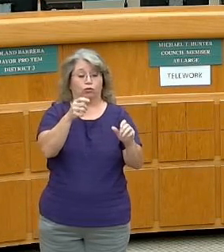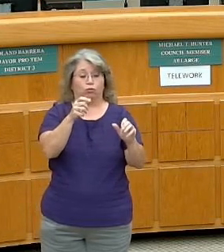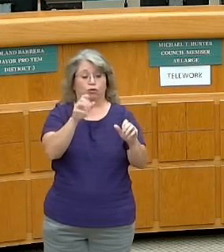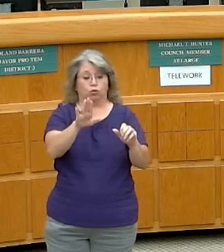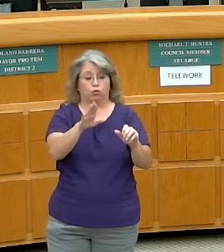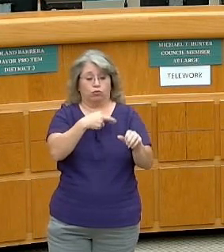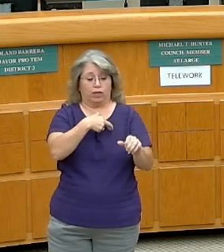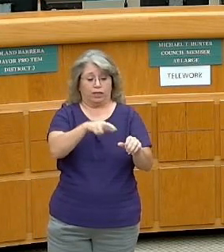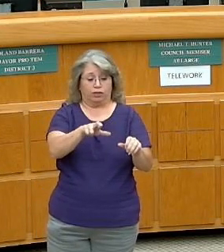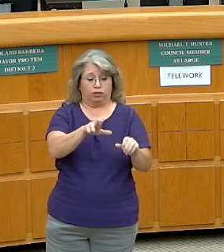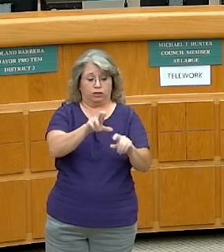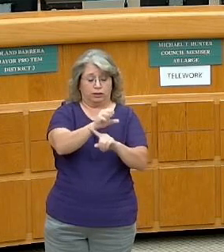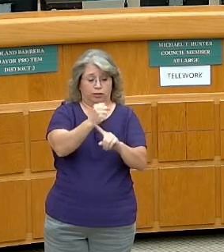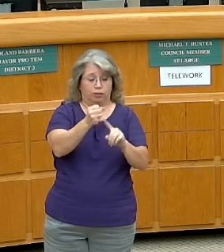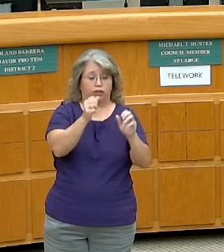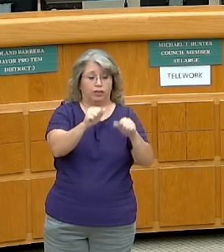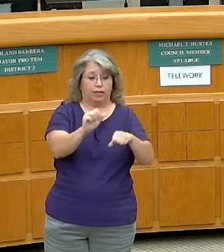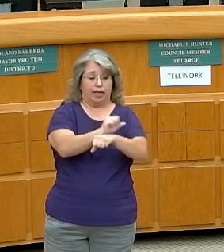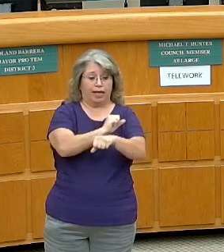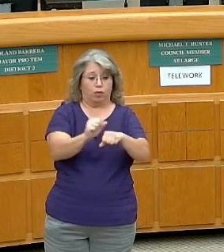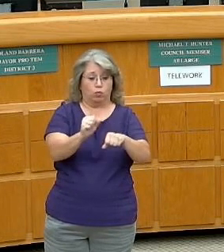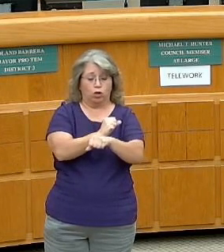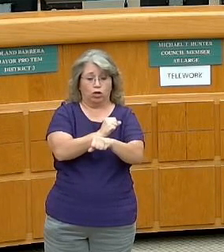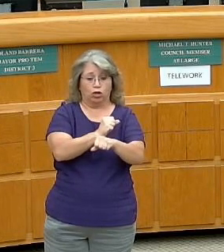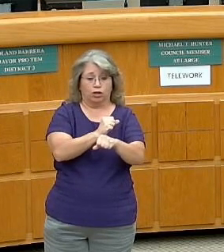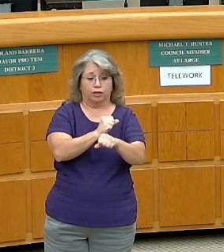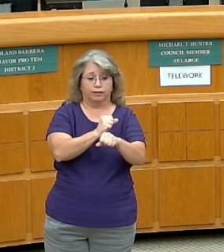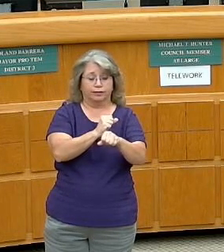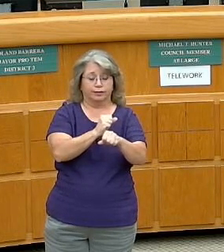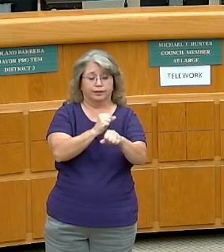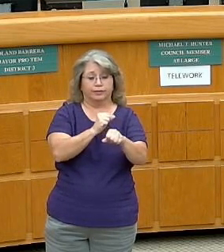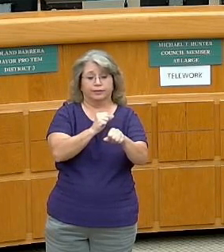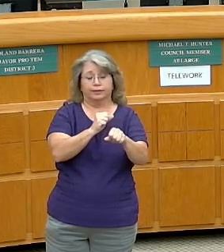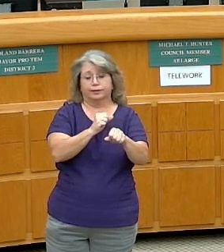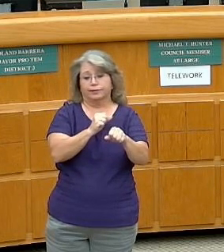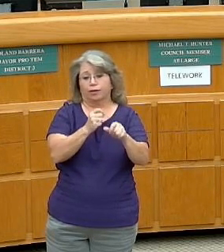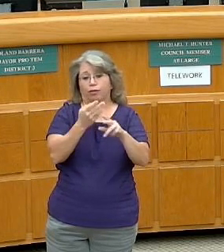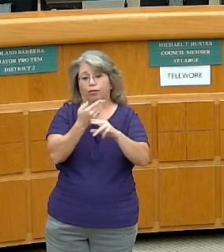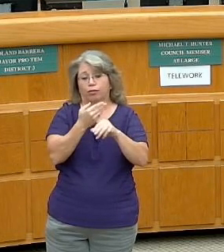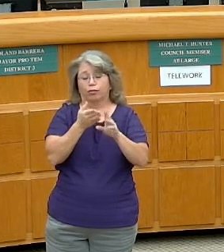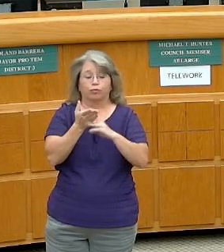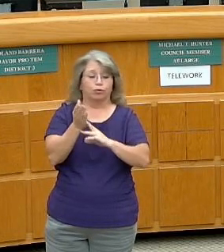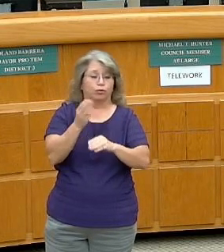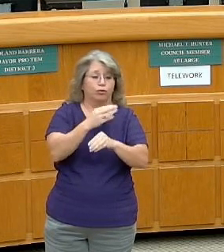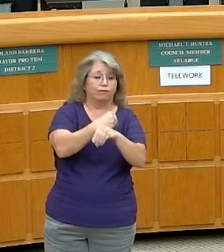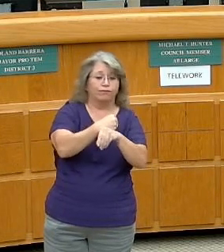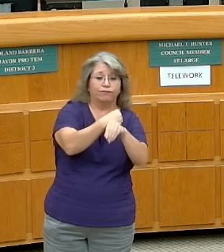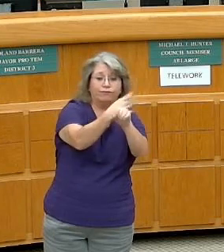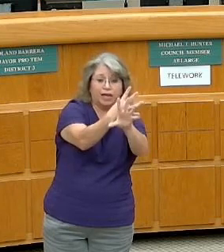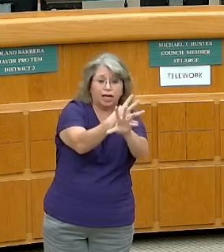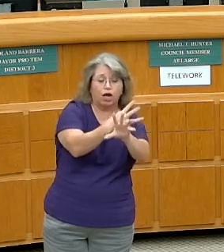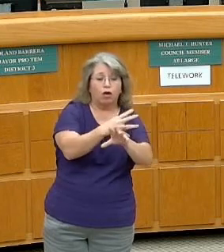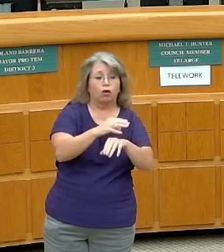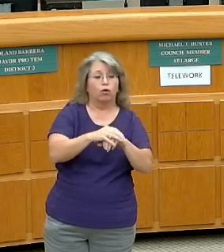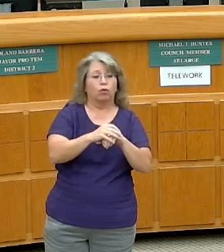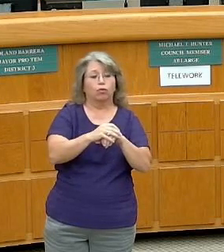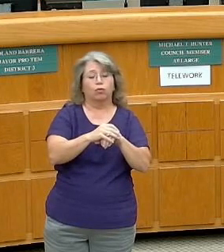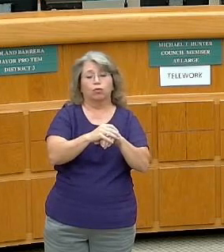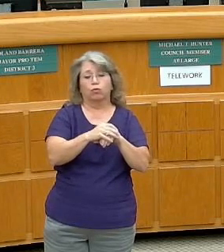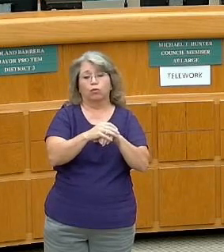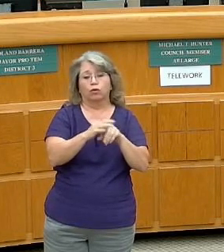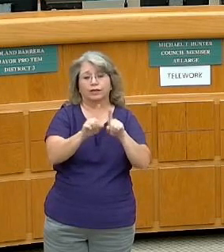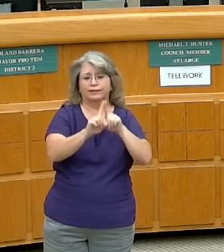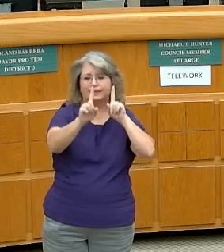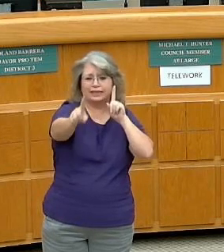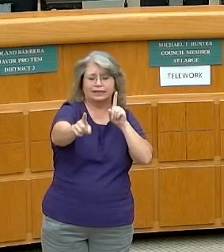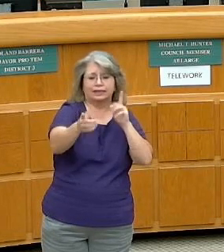avenue, that's what the governor has asked us to do, where we can do audio or video or any kind of remote services. This is what